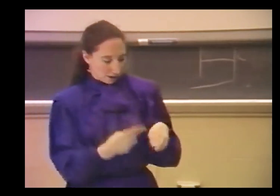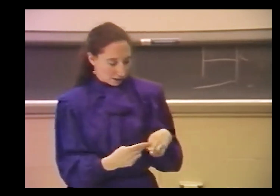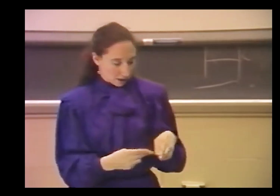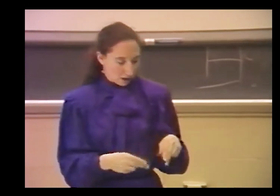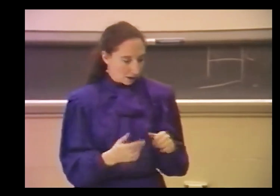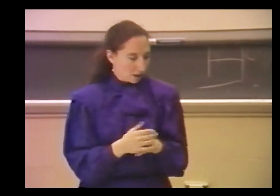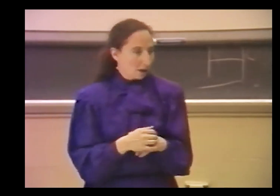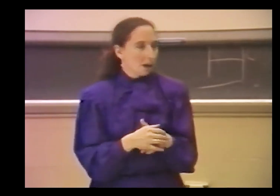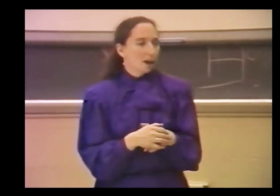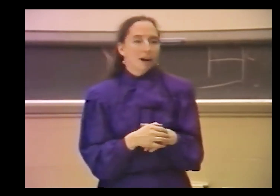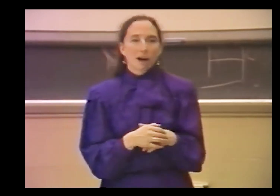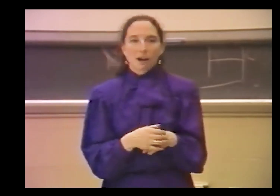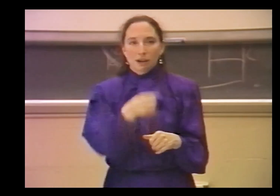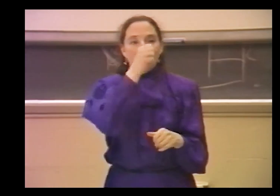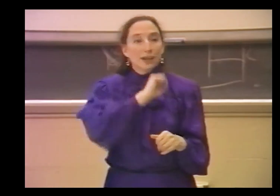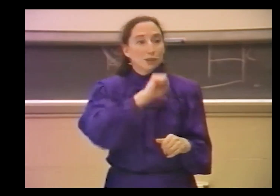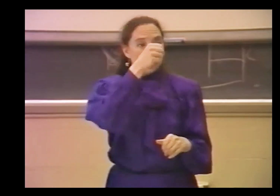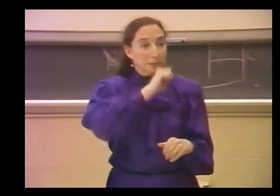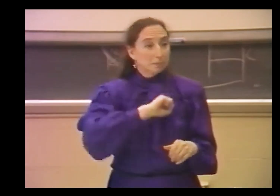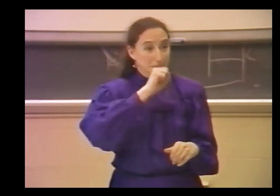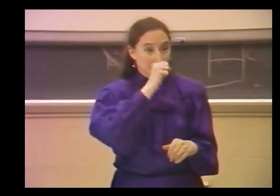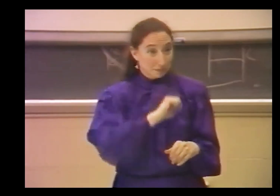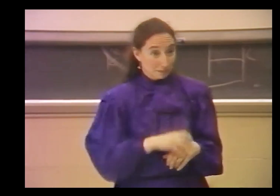mentioned ice cream.